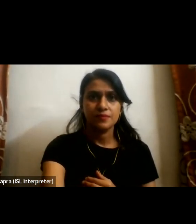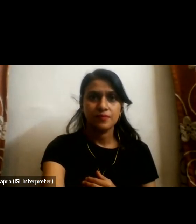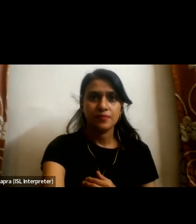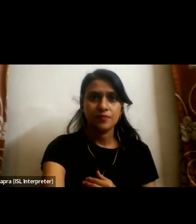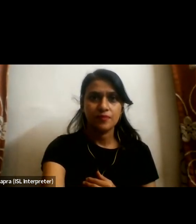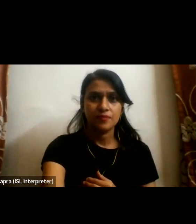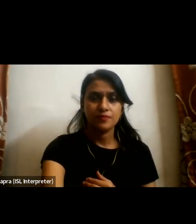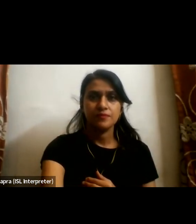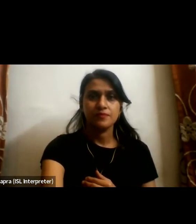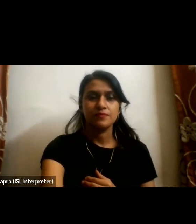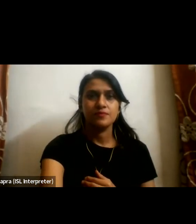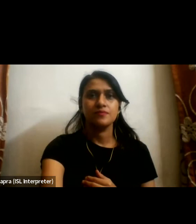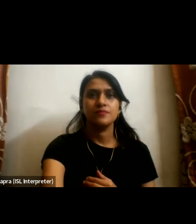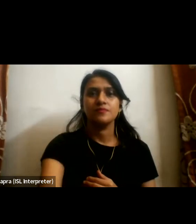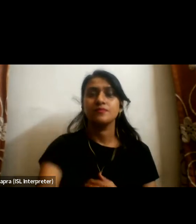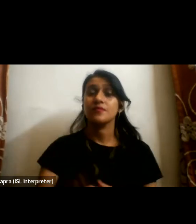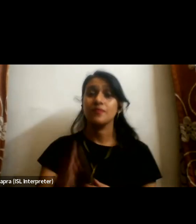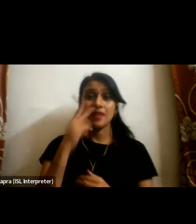you ask any